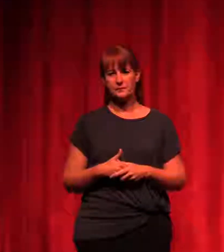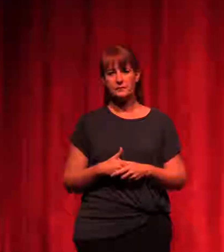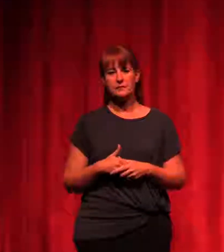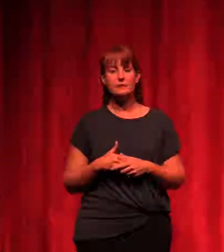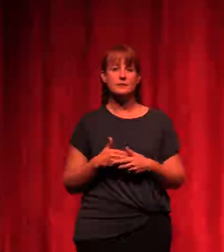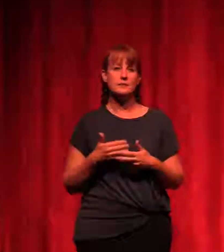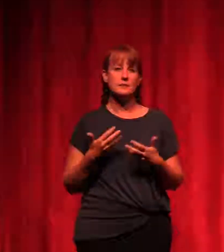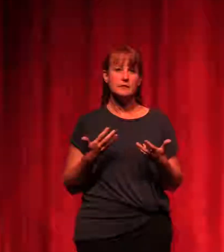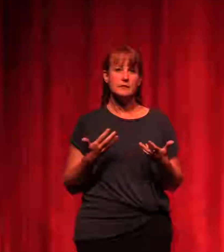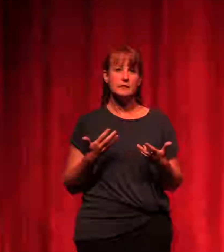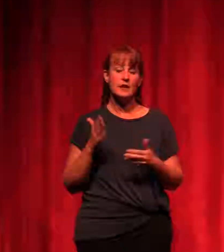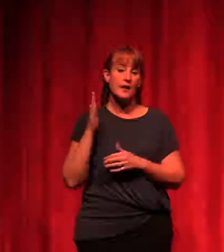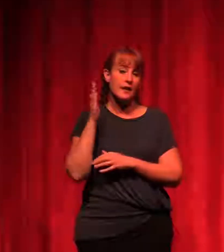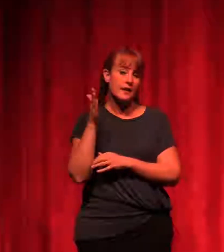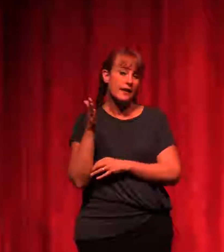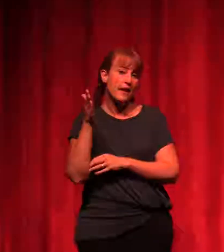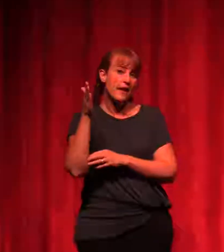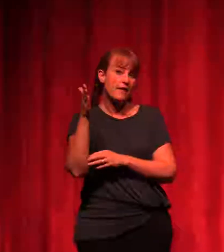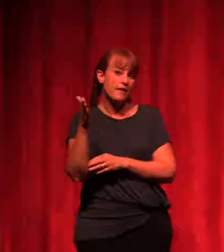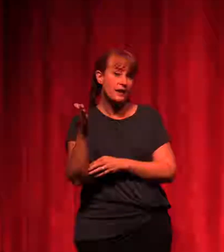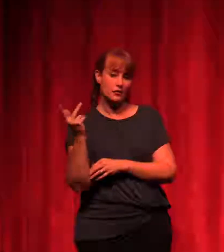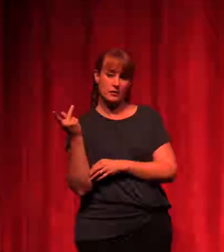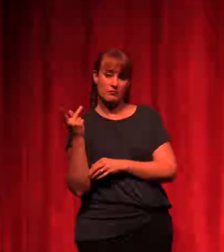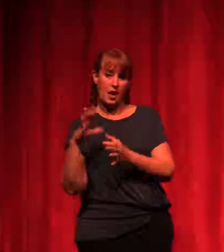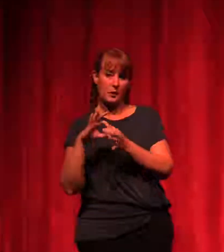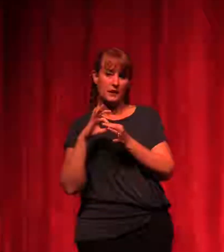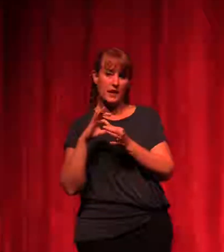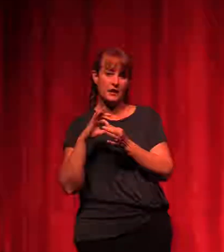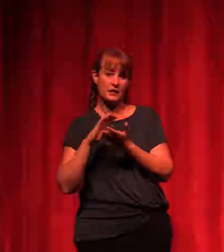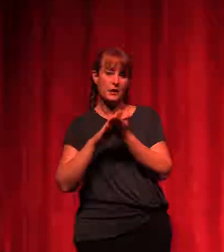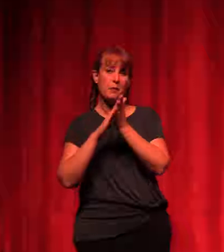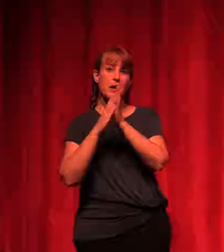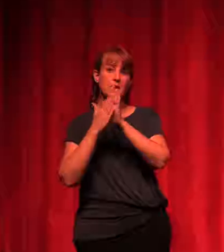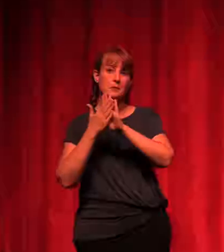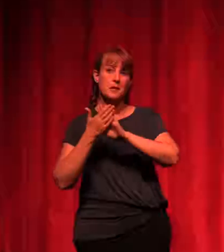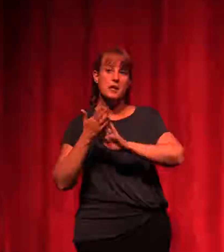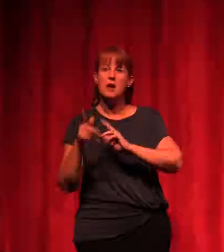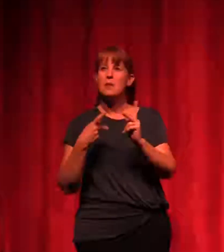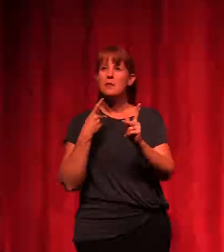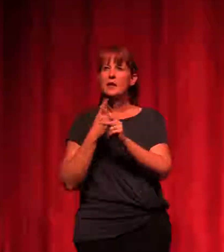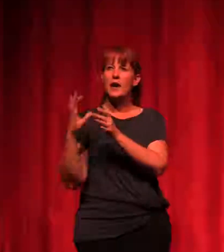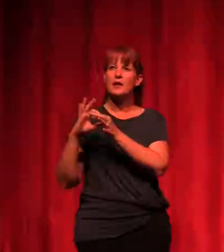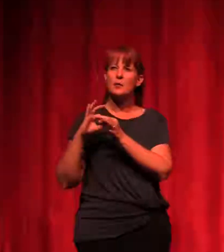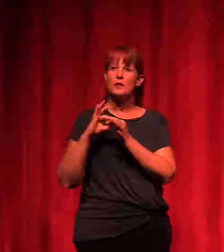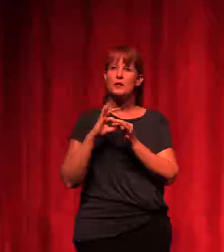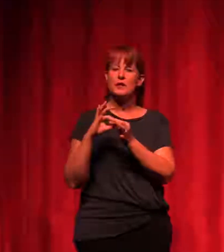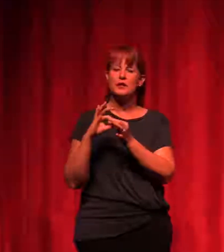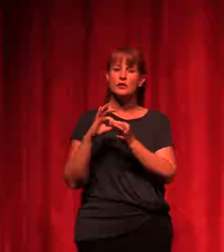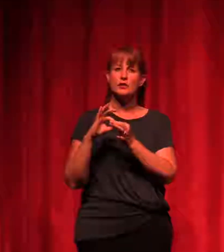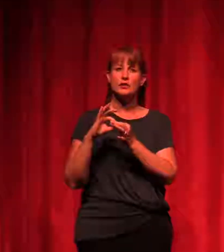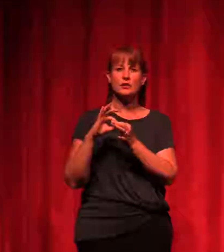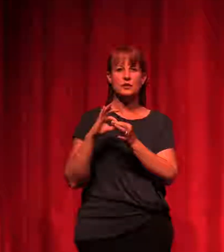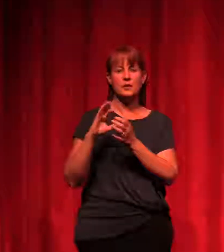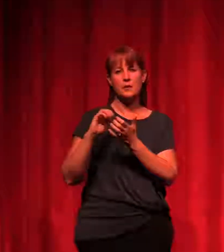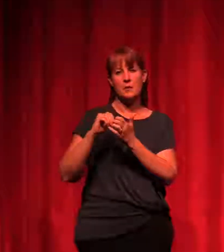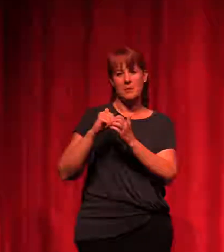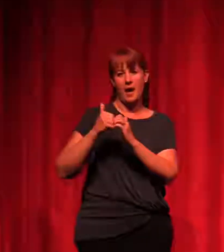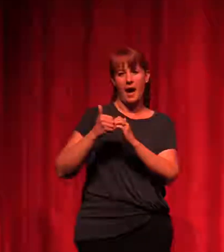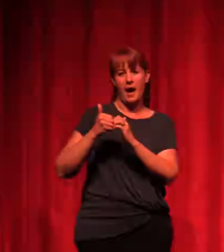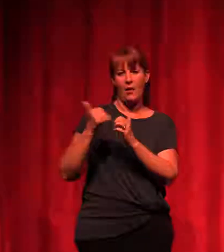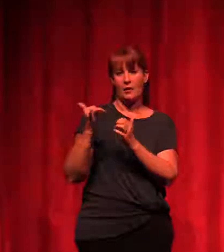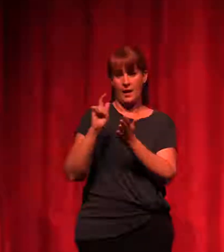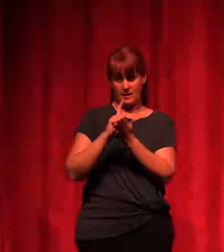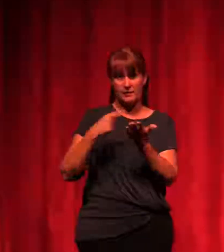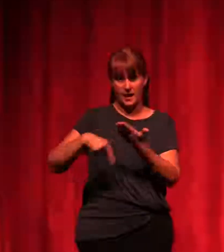And eventually, this relationship has blossomed into the kind of relationship where, next